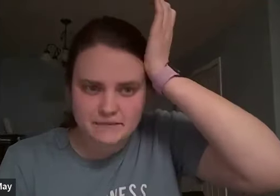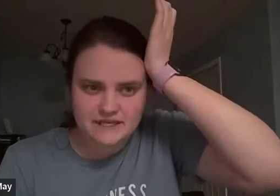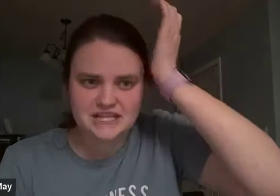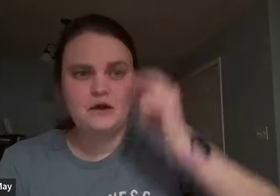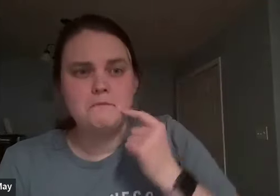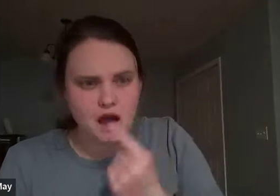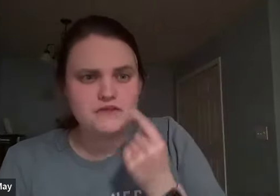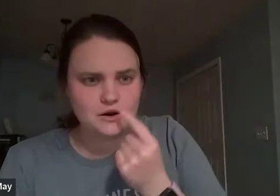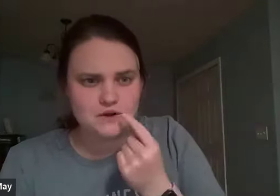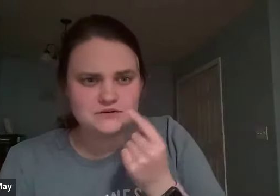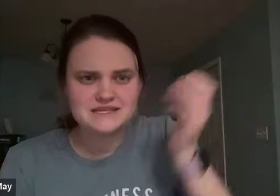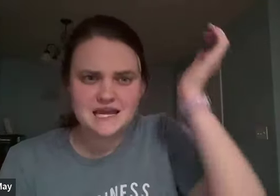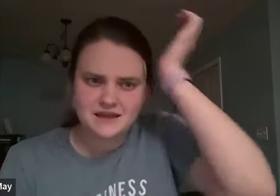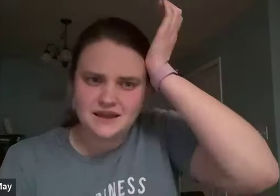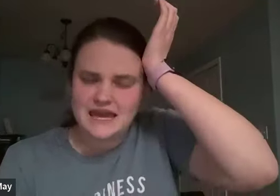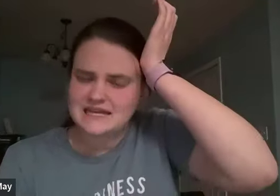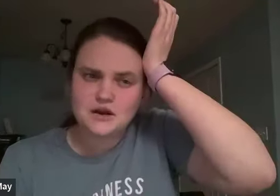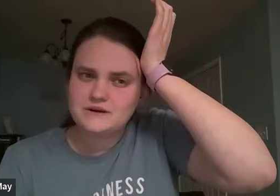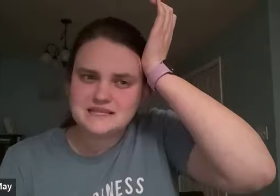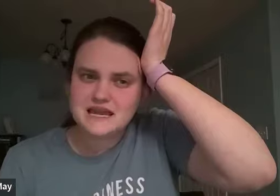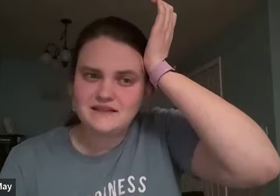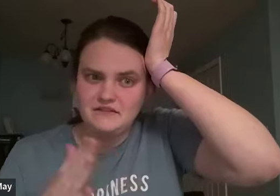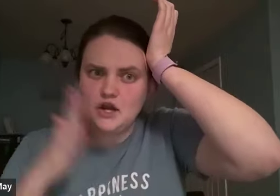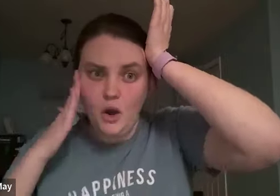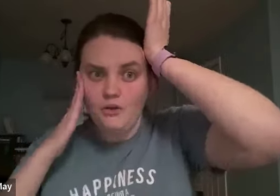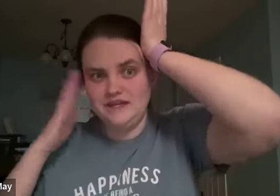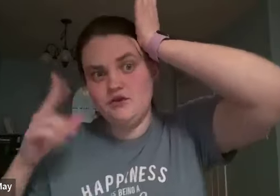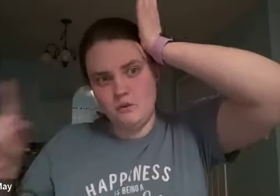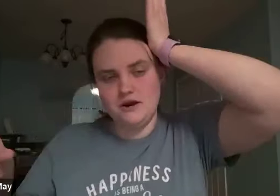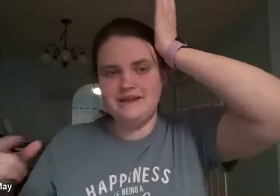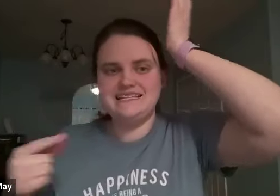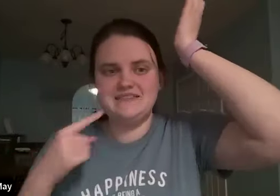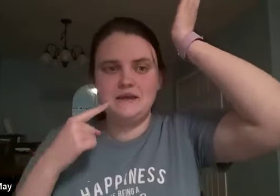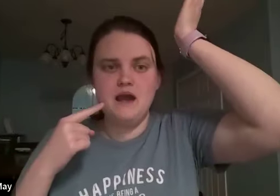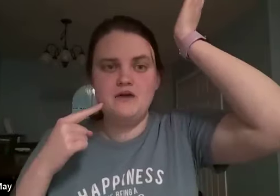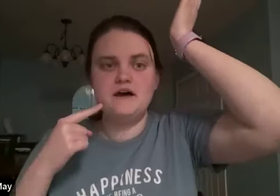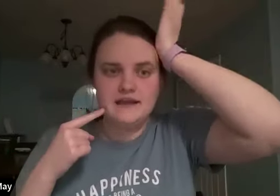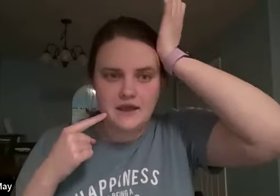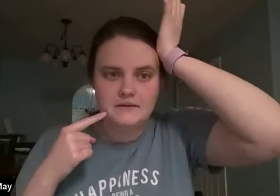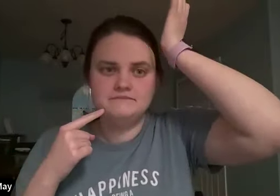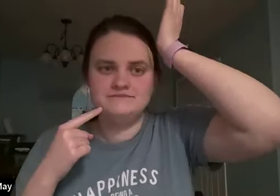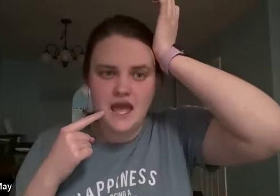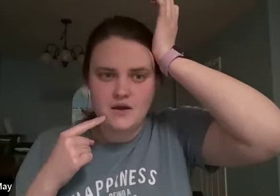cabbage, like they'll mouth it almost. It's not always saying like they know the word, but it's like they can mouth the or